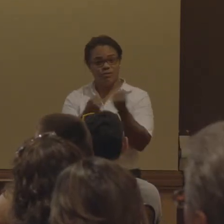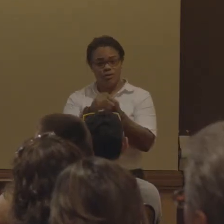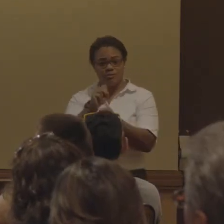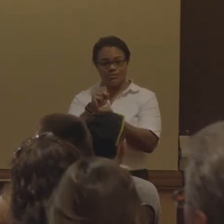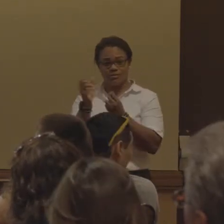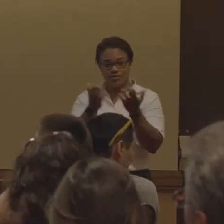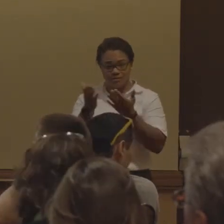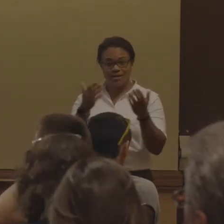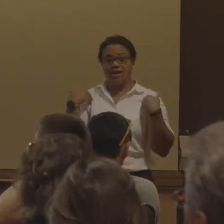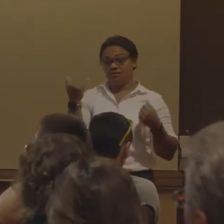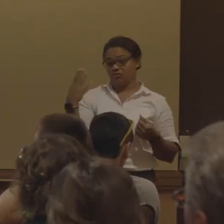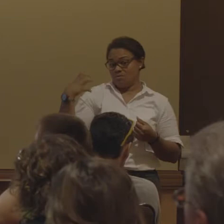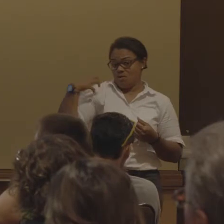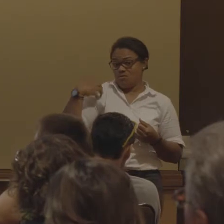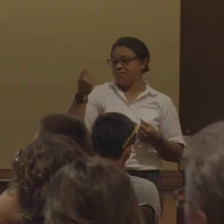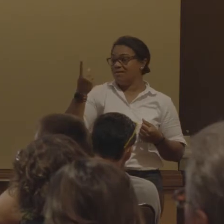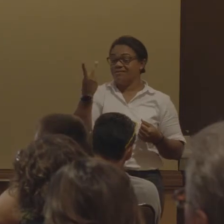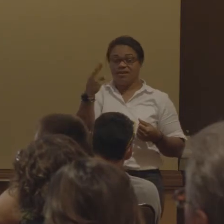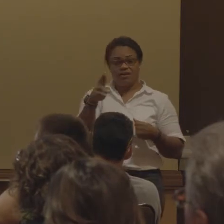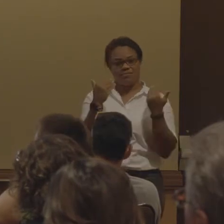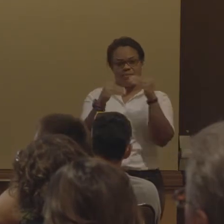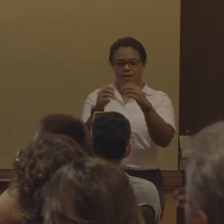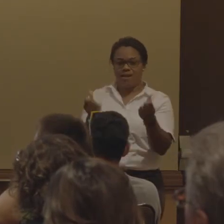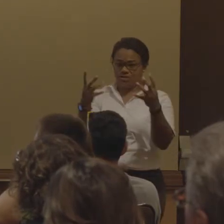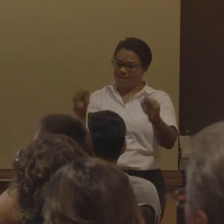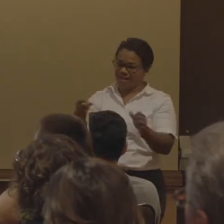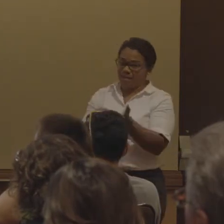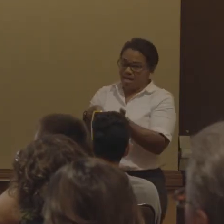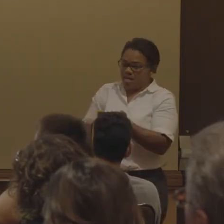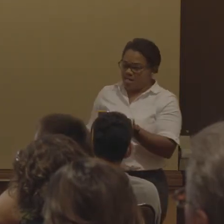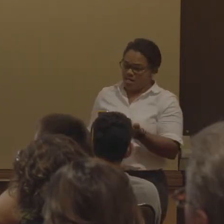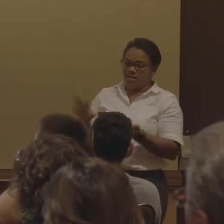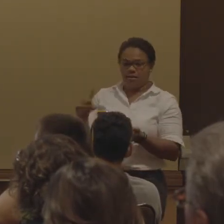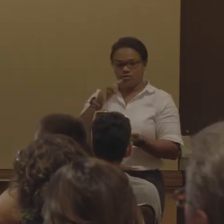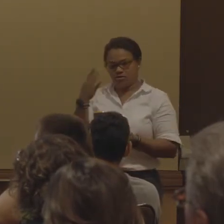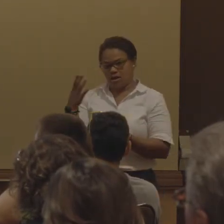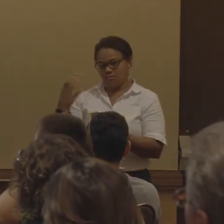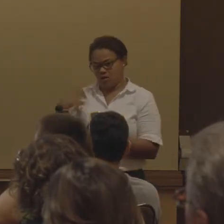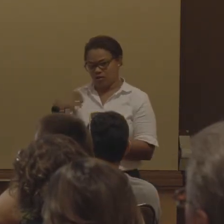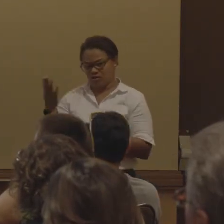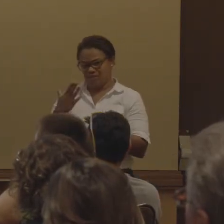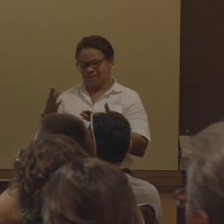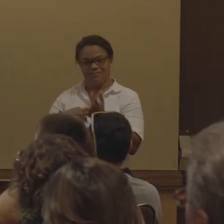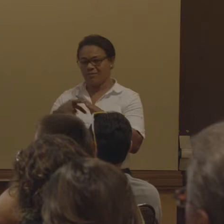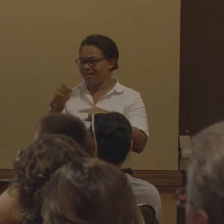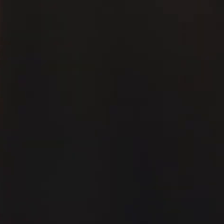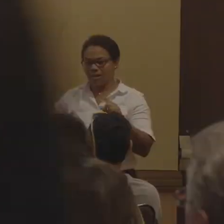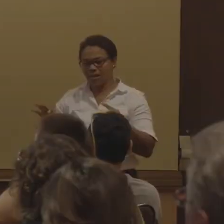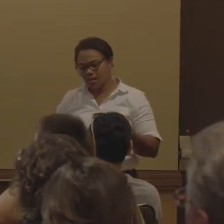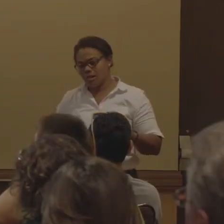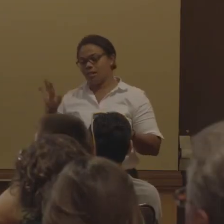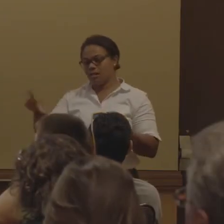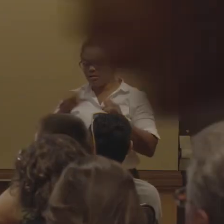job coach, VR is limited on how much we can pay for job coaching services, meaning the length of time. We talked about earlier, if you were a youth,